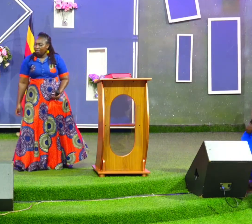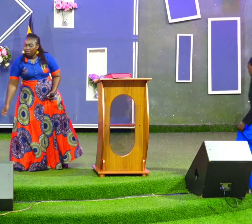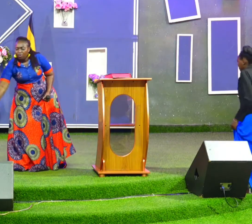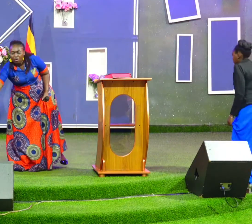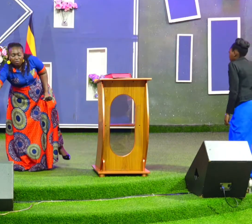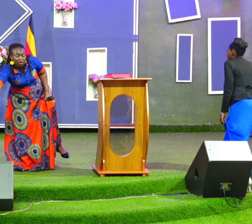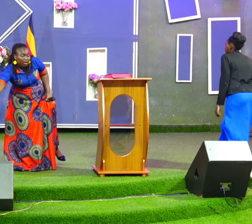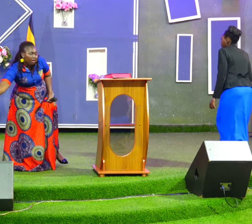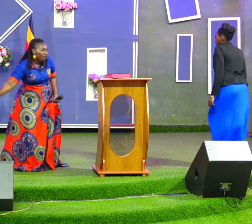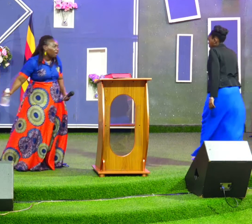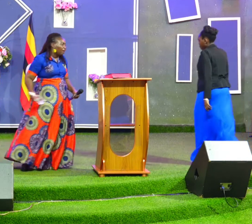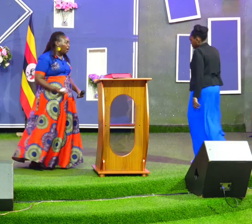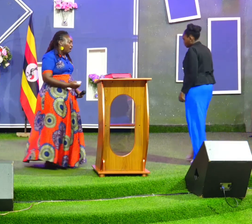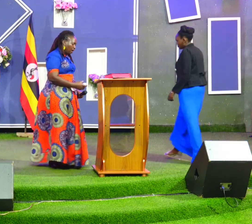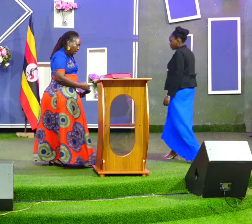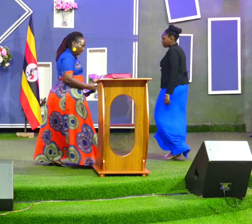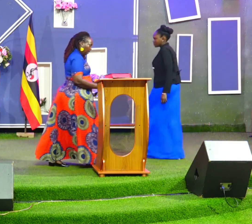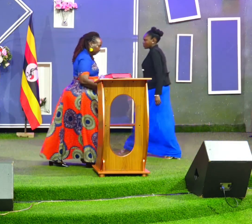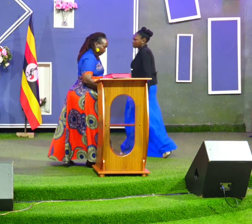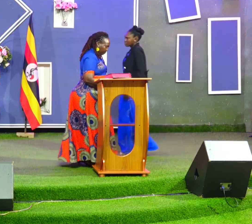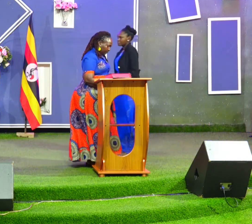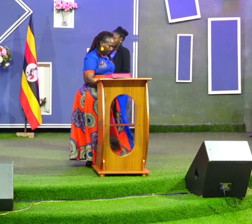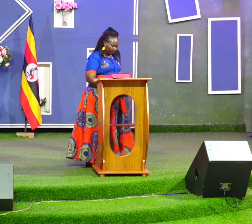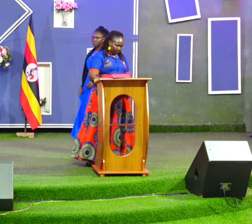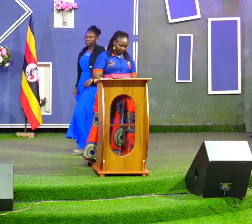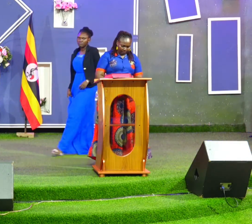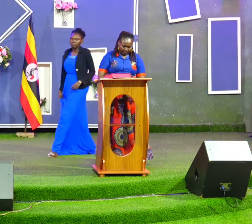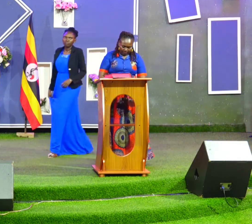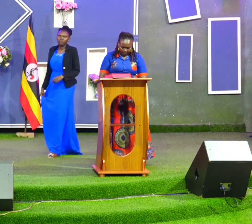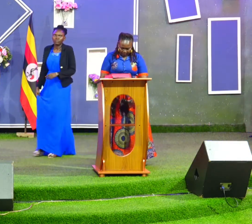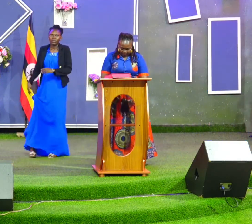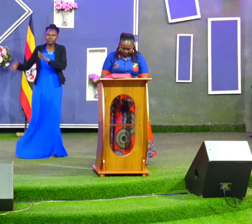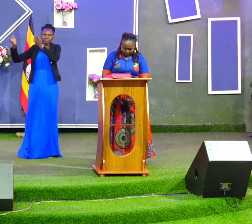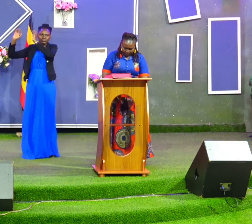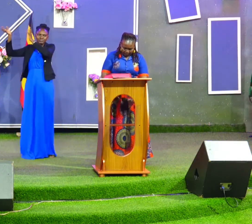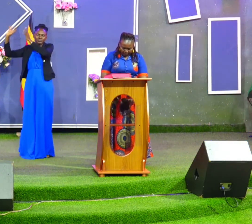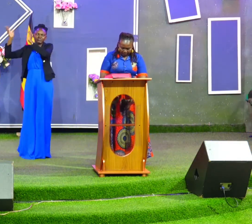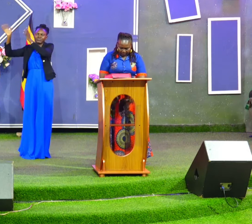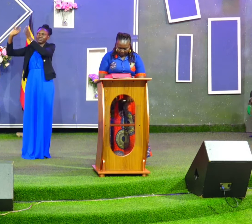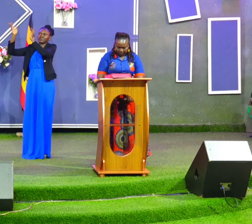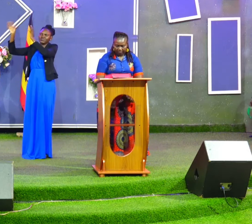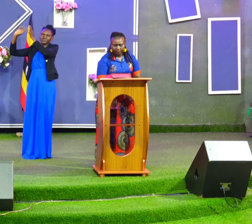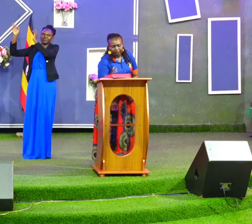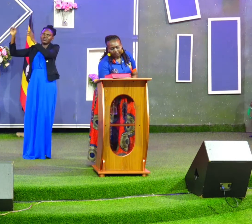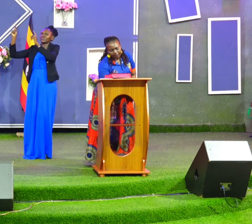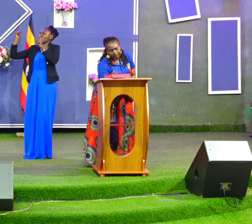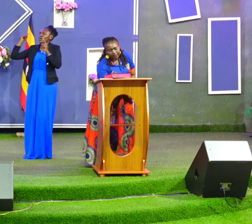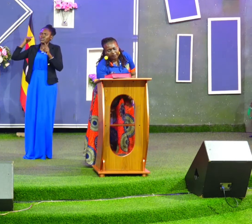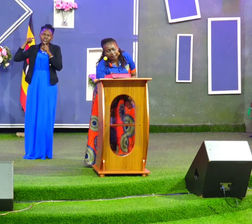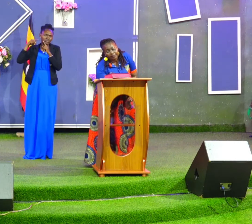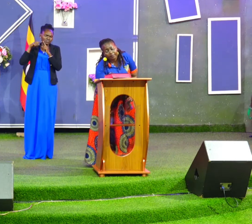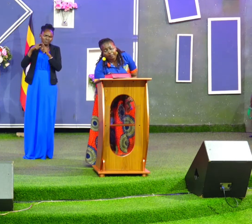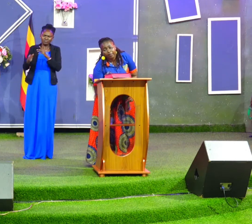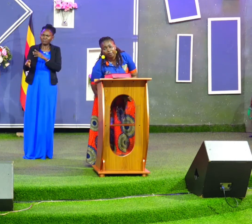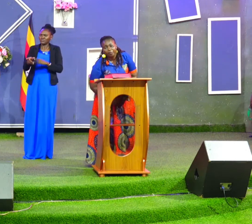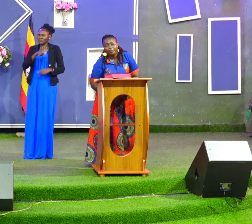Hallelujah. Yongera mukama engalo ez'amaanyi ez'owaggulu olw'ekigambo kye kubanga ekigambo kye